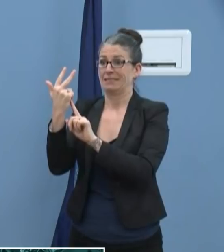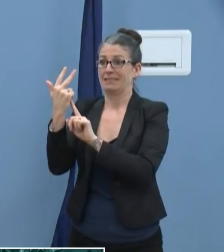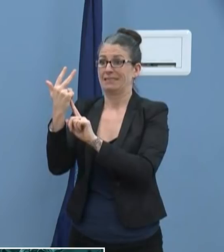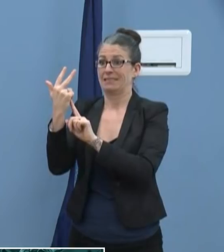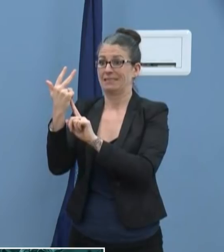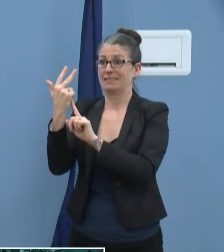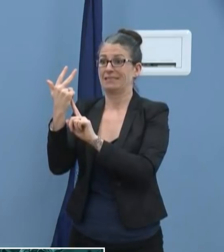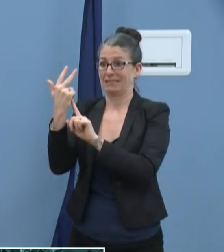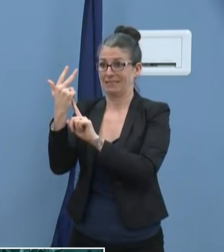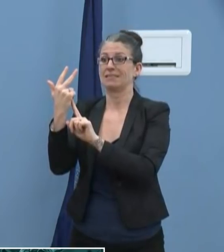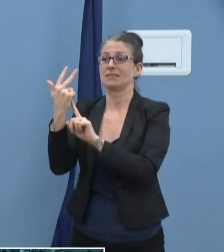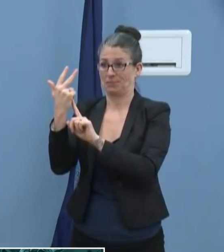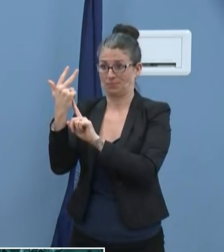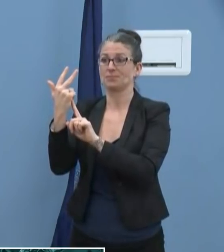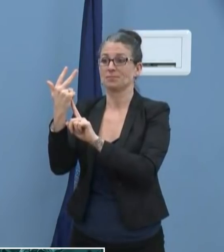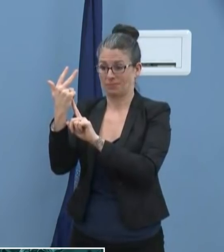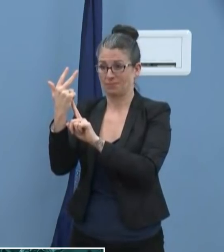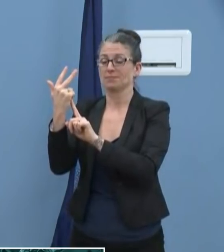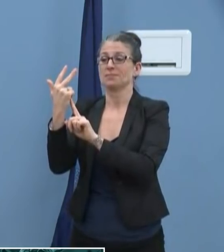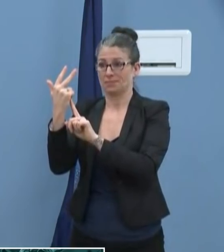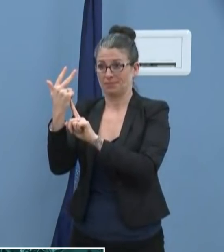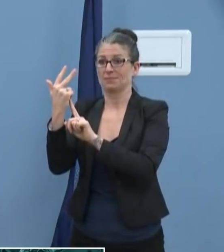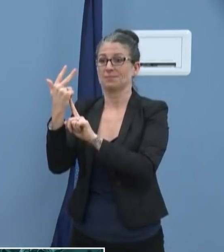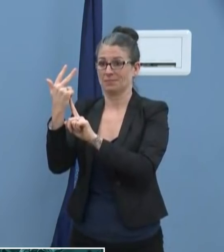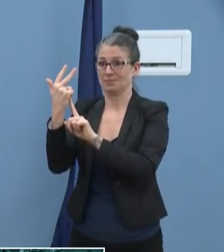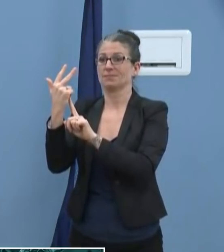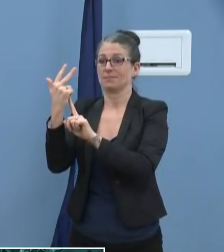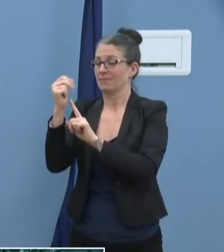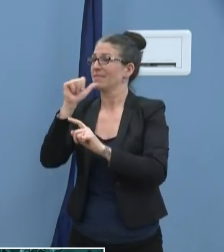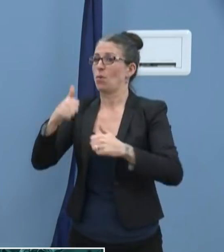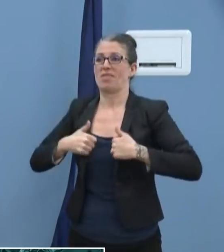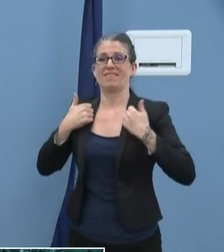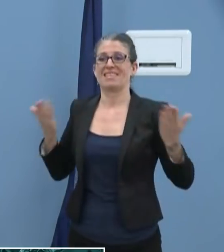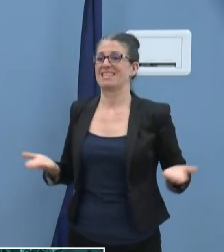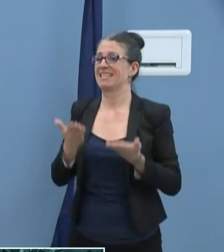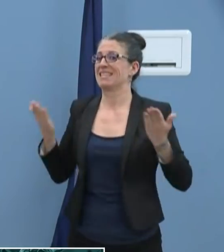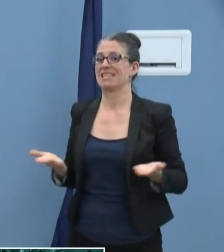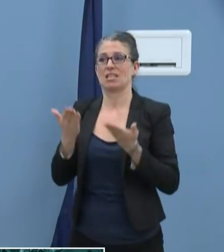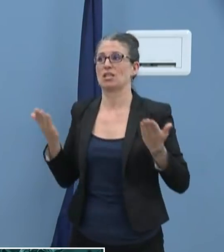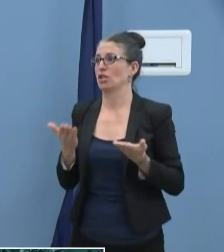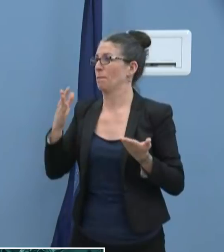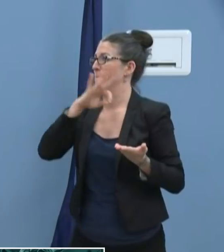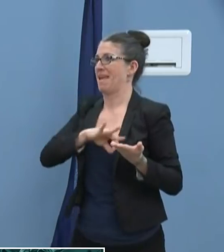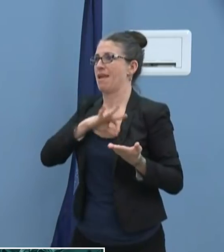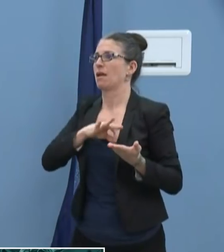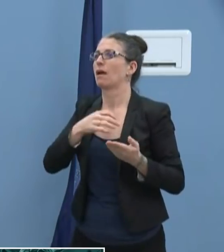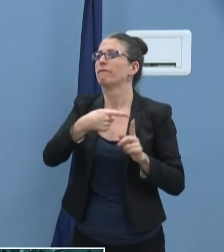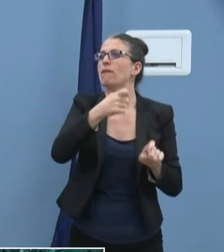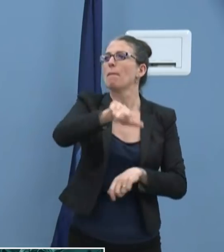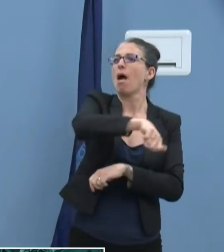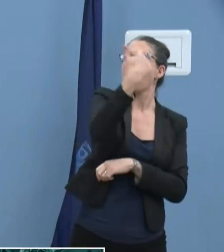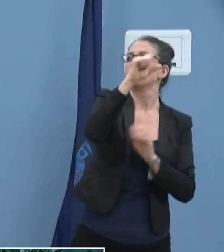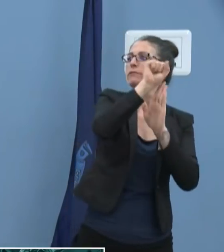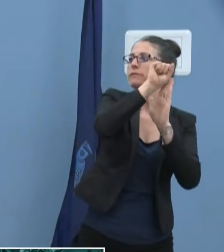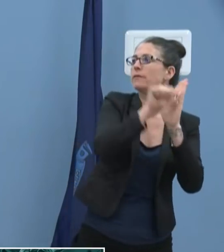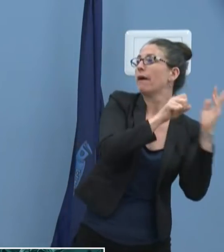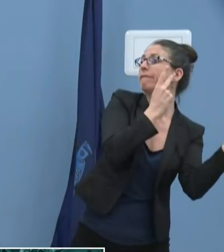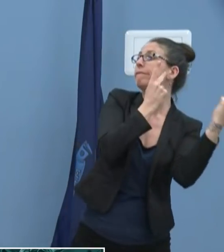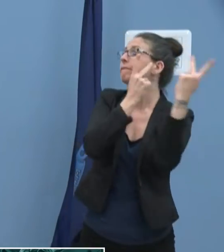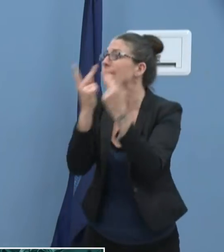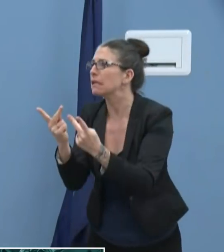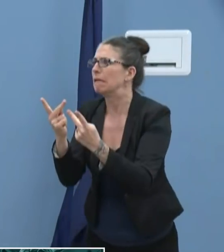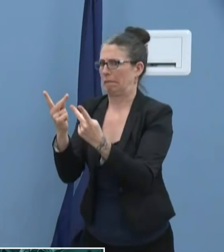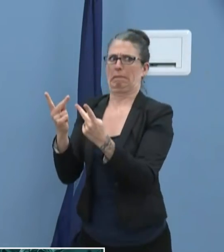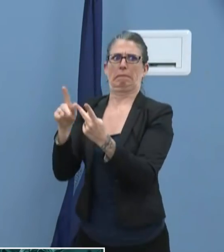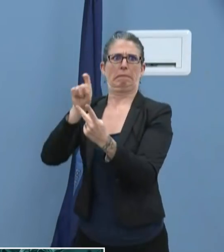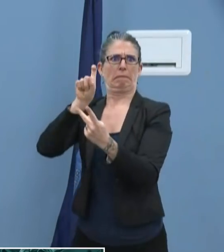work on cases where an individual is in Maine, but from another state, is that we ask the